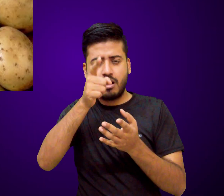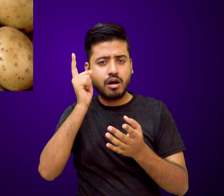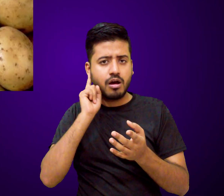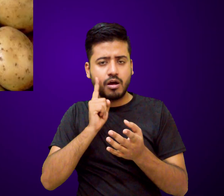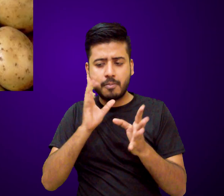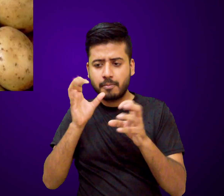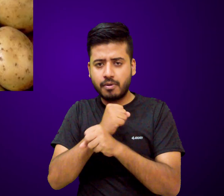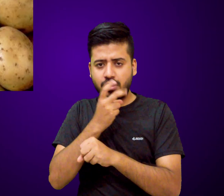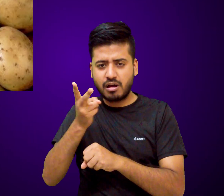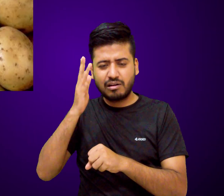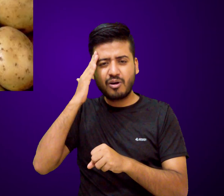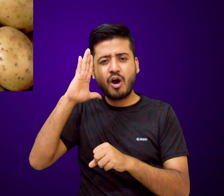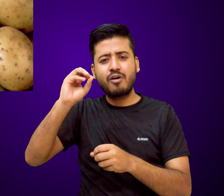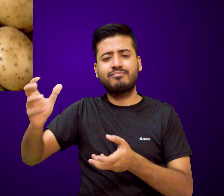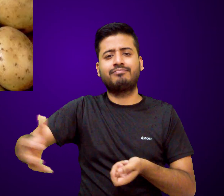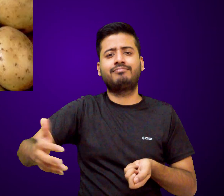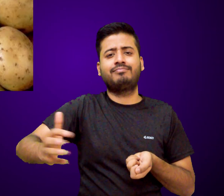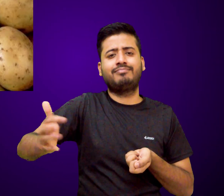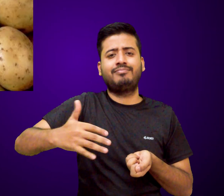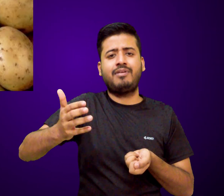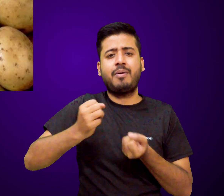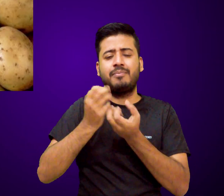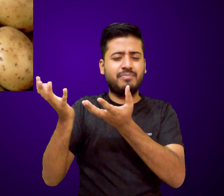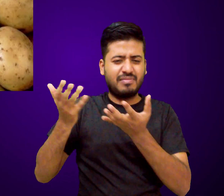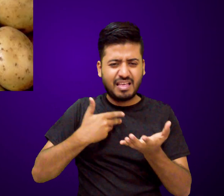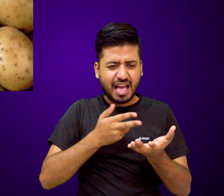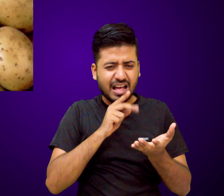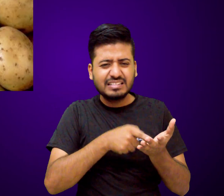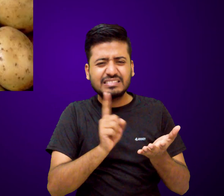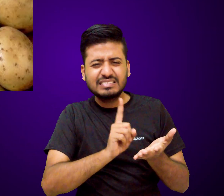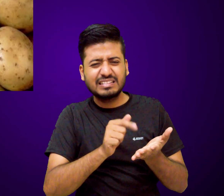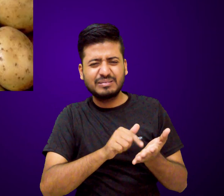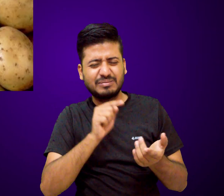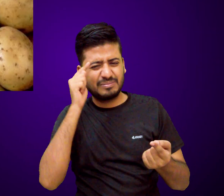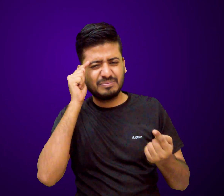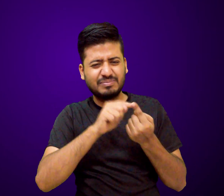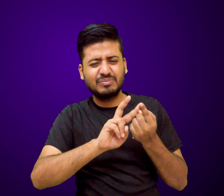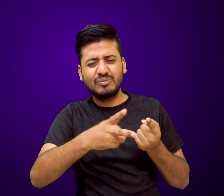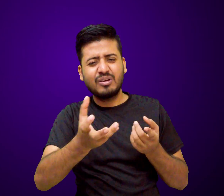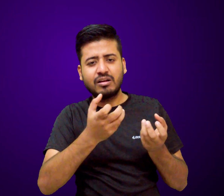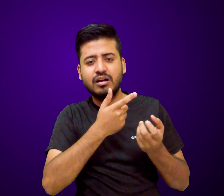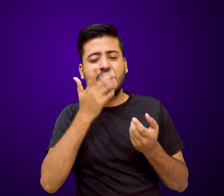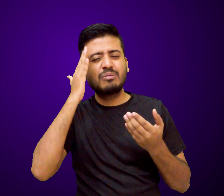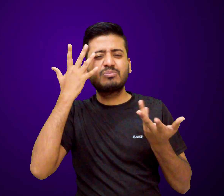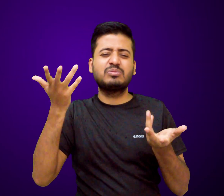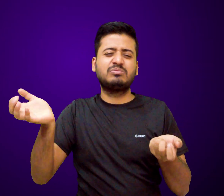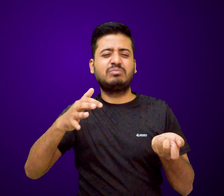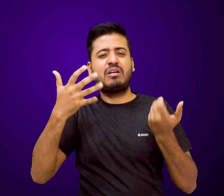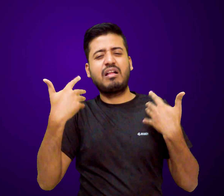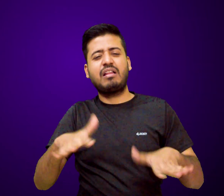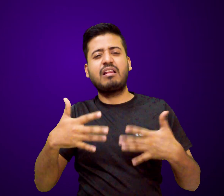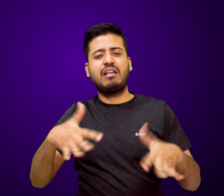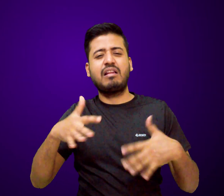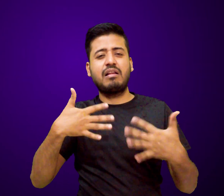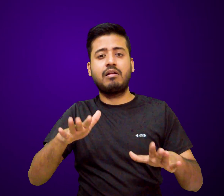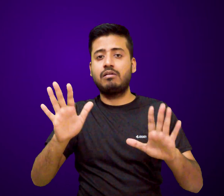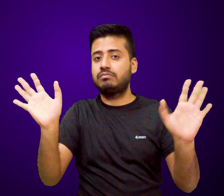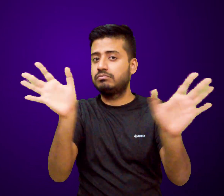severe cases, neurological issues. Explanation: solanine. Sprouts and green parts of